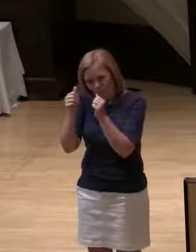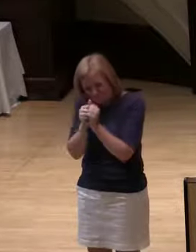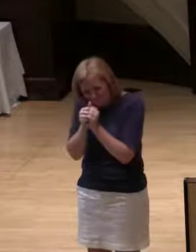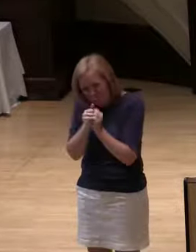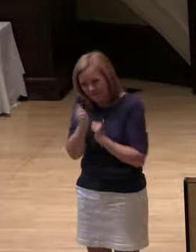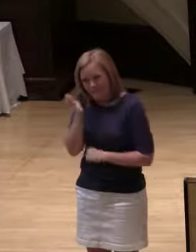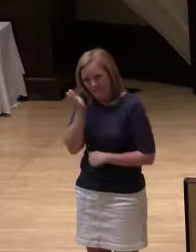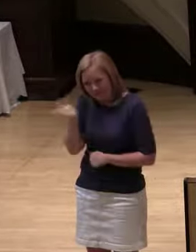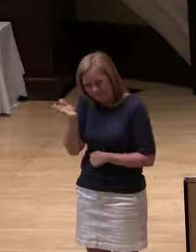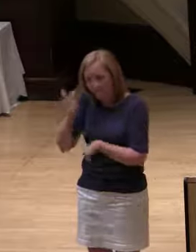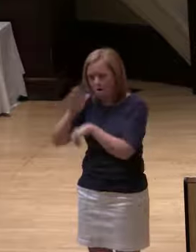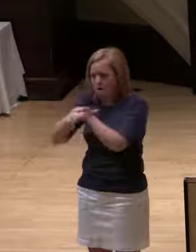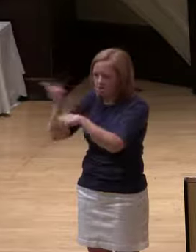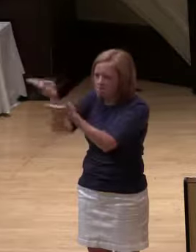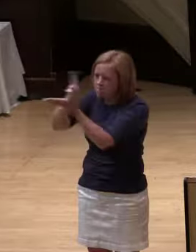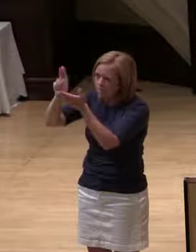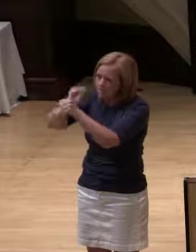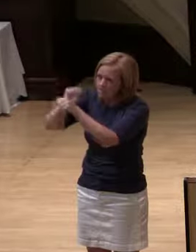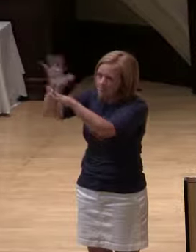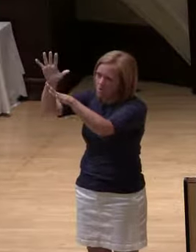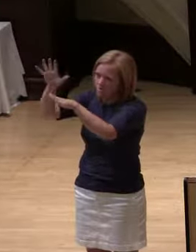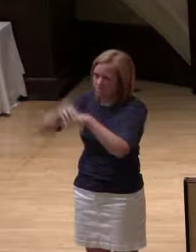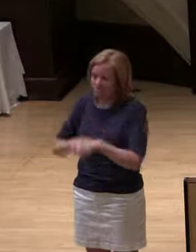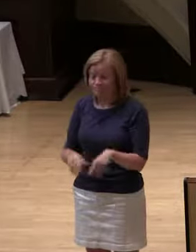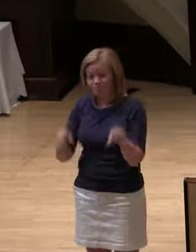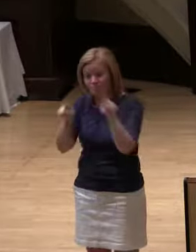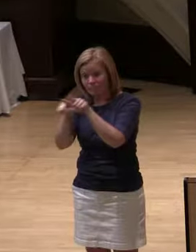the holy mountain. Moreover,